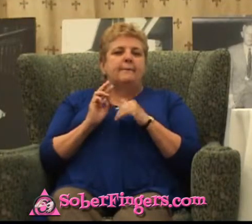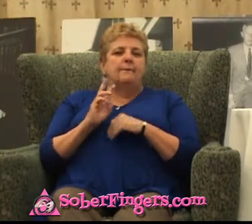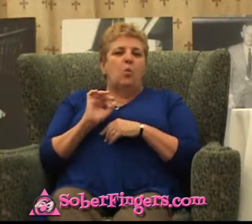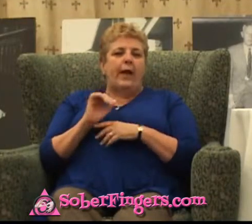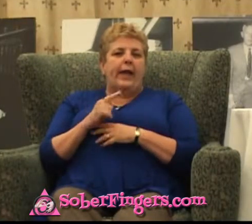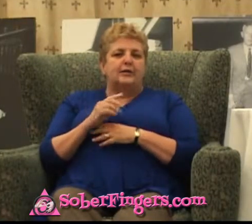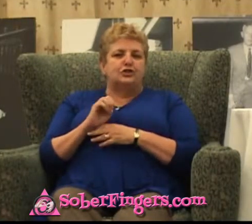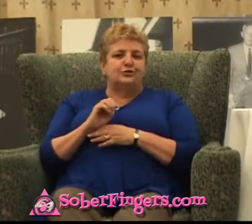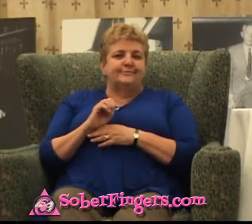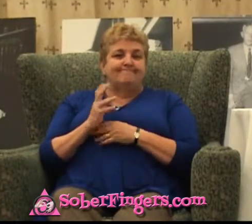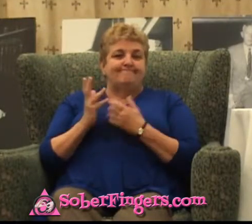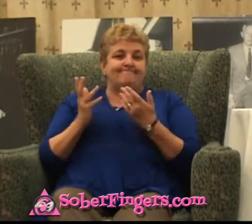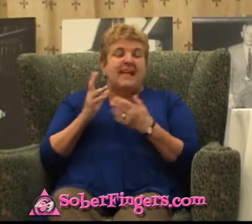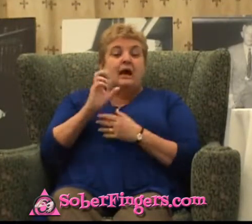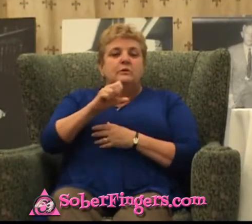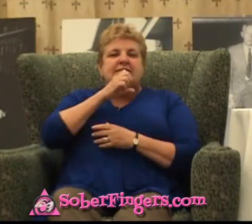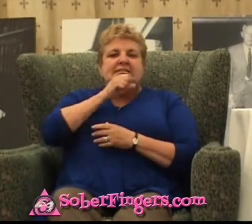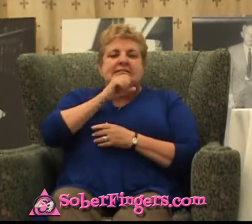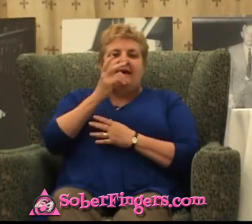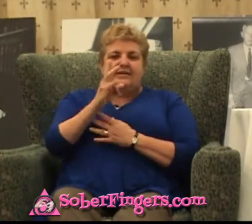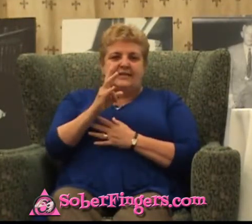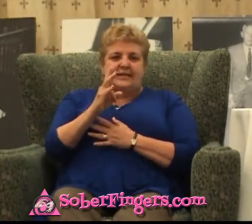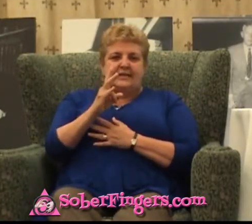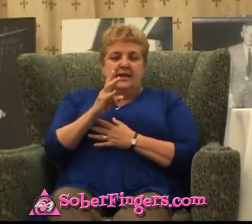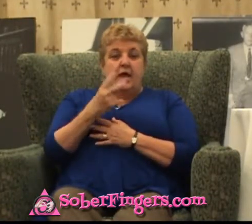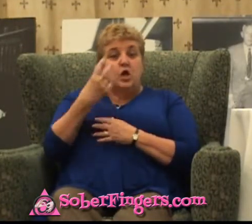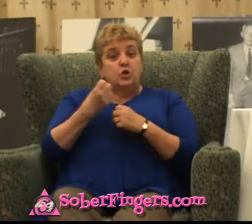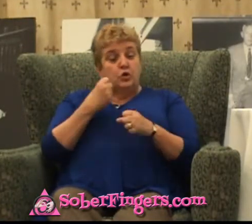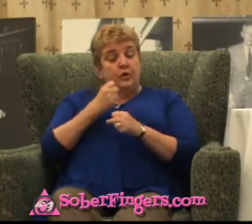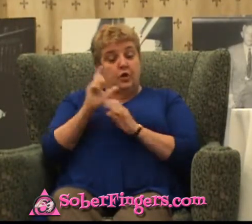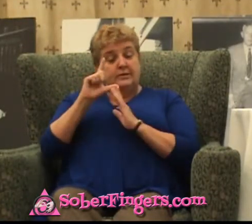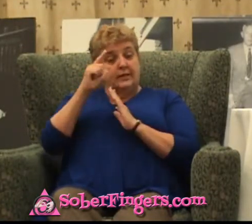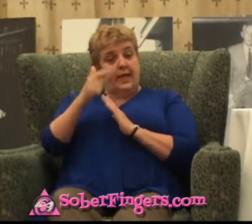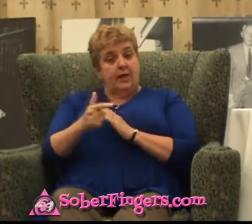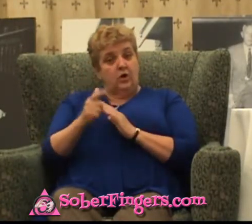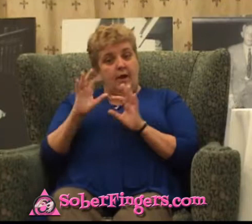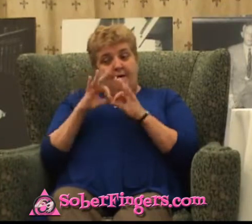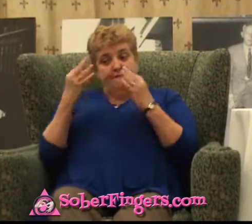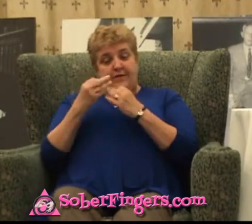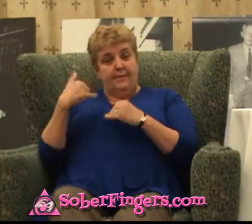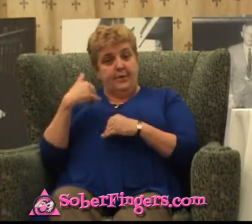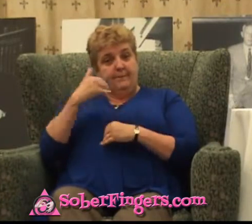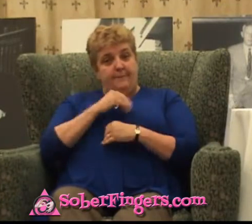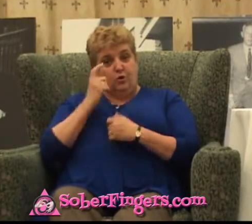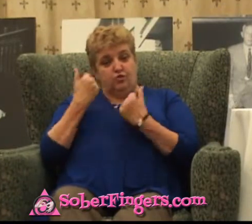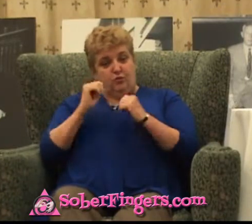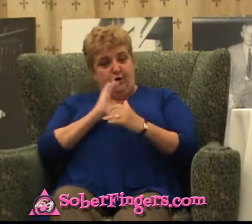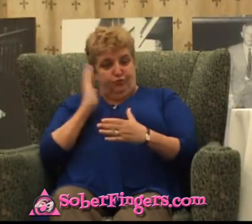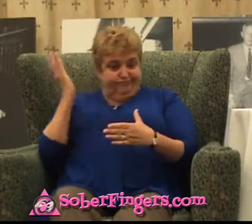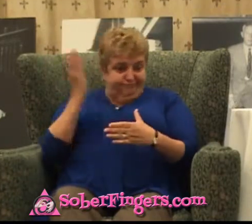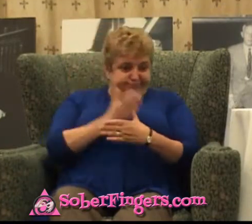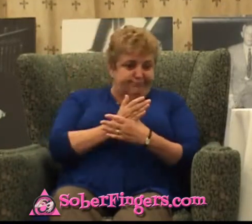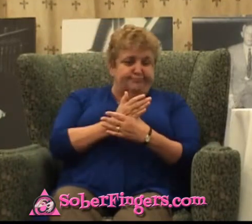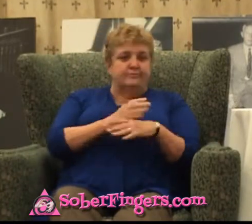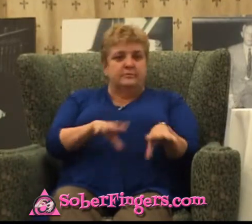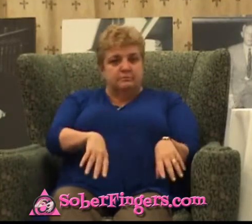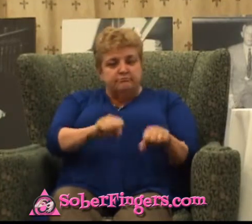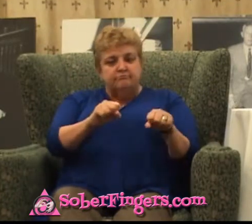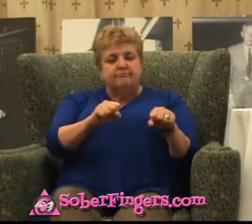couple years later, a family member that saw me burning my life to the ground tried to intervene. I had had another dream of going to college and